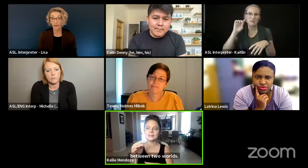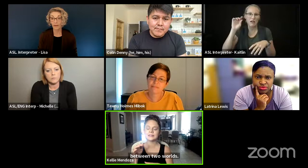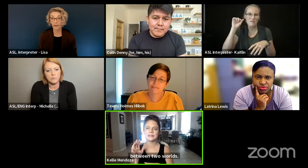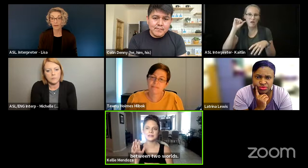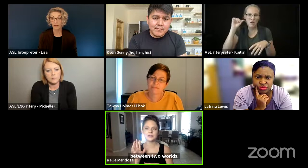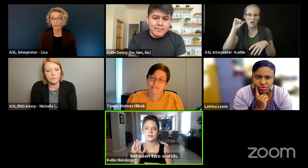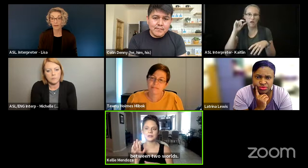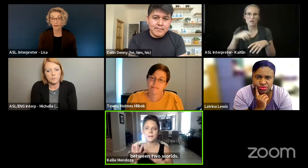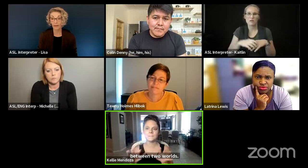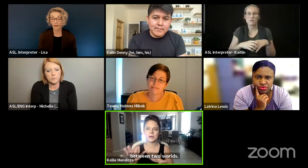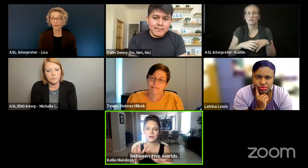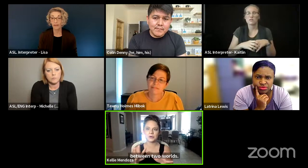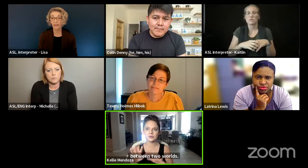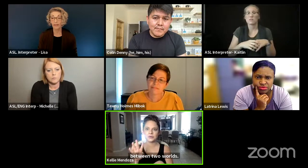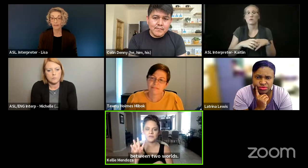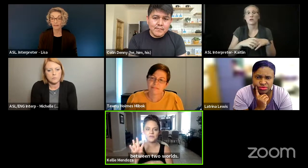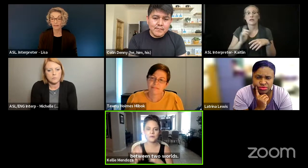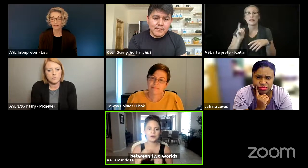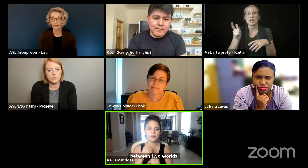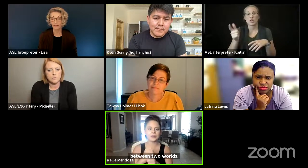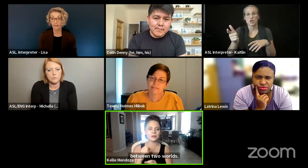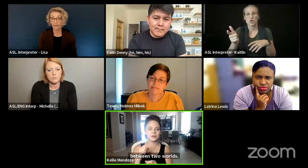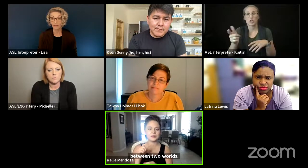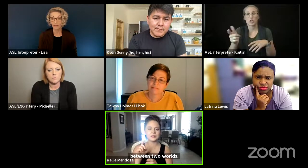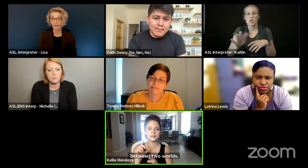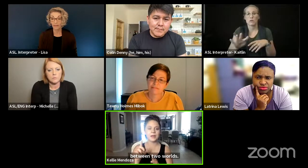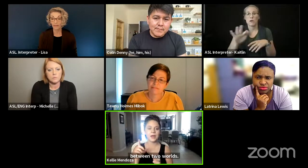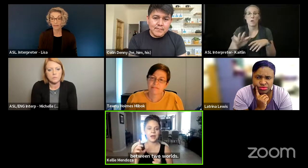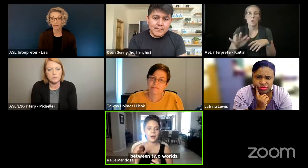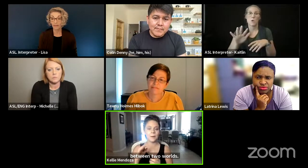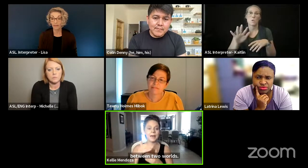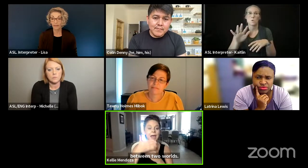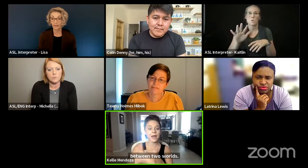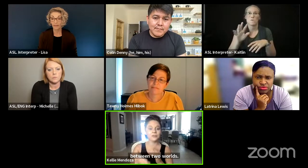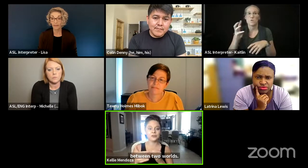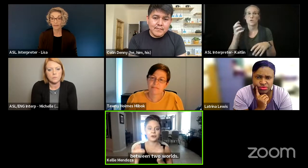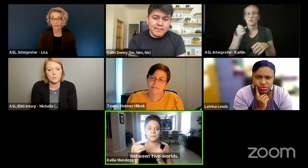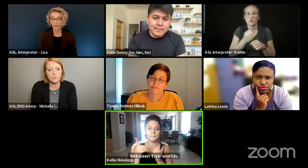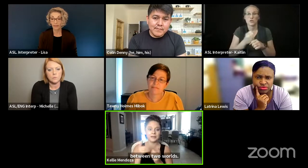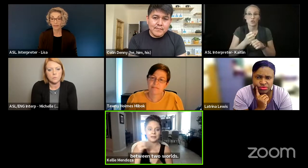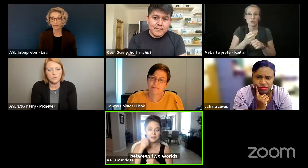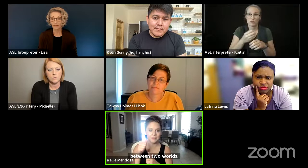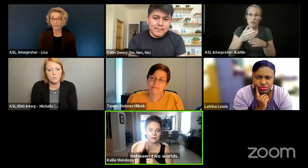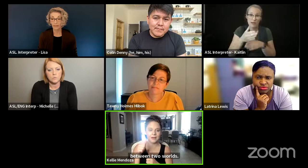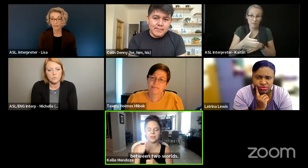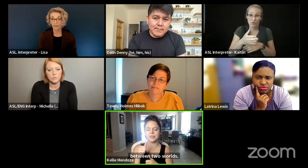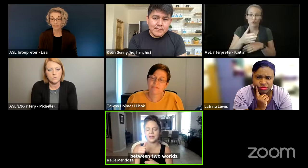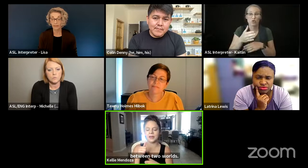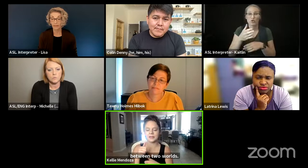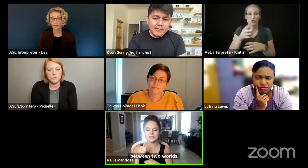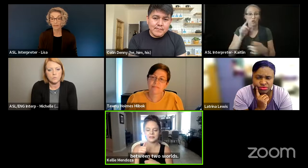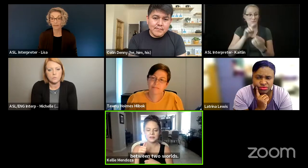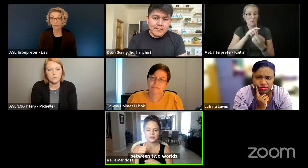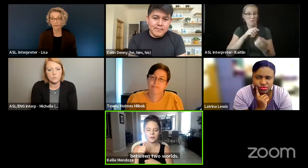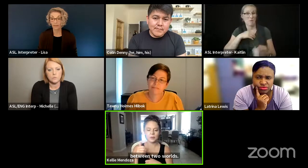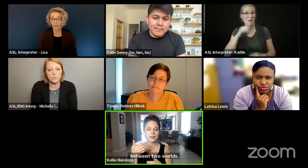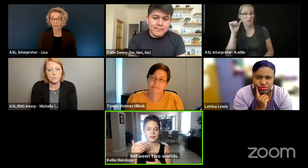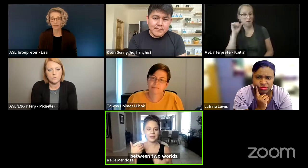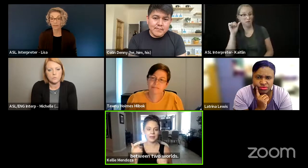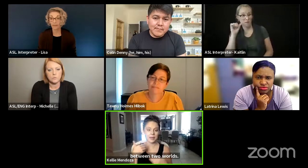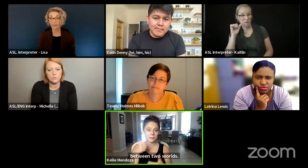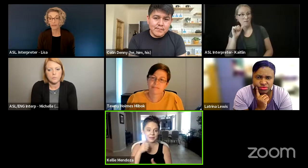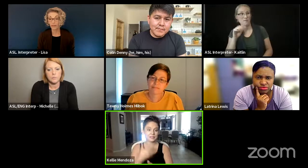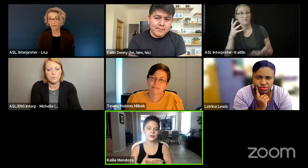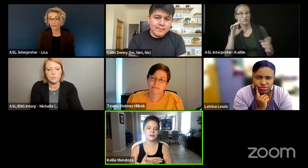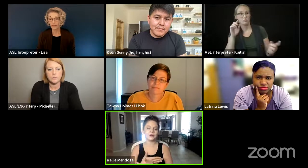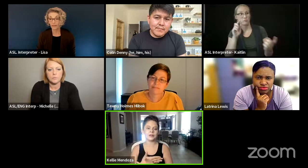wasn't until about 4 years after meeting my aunt that